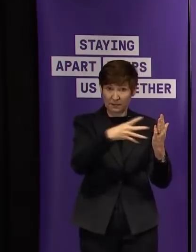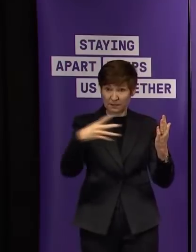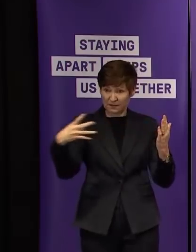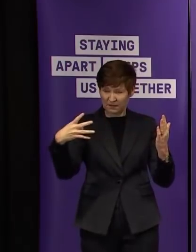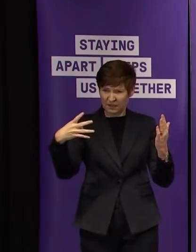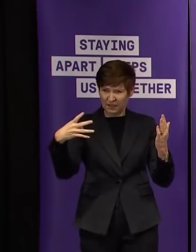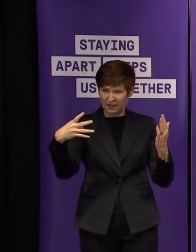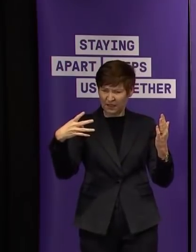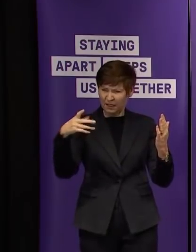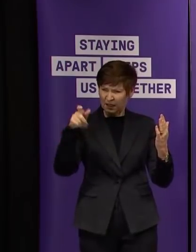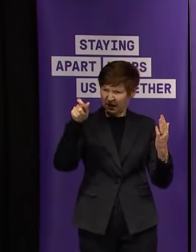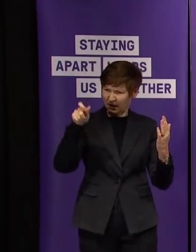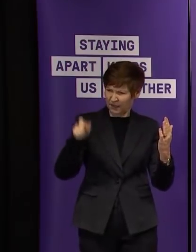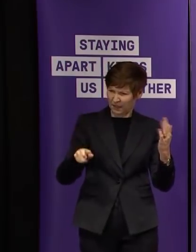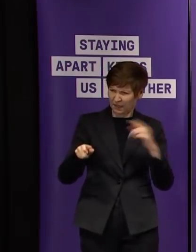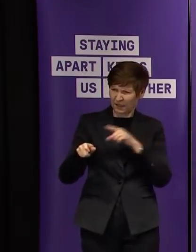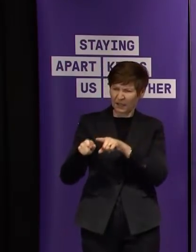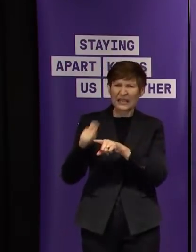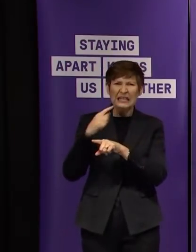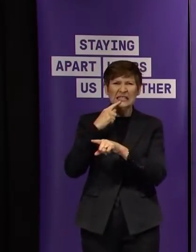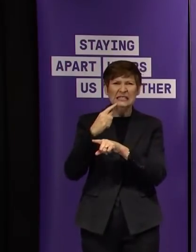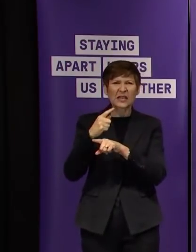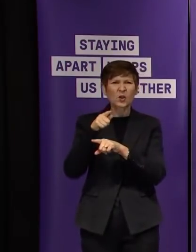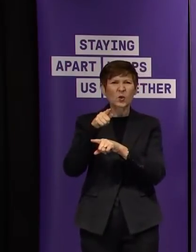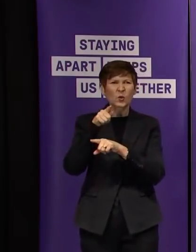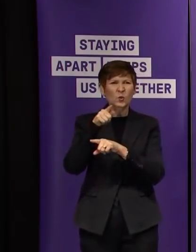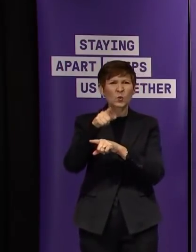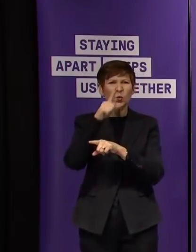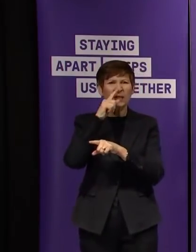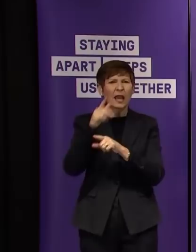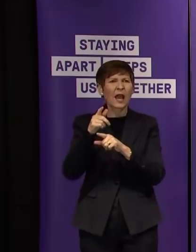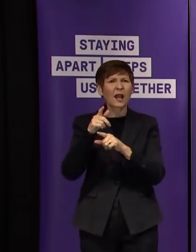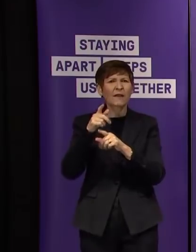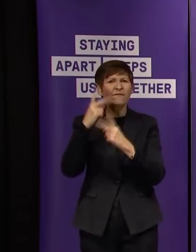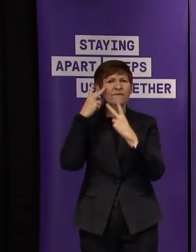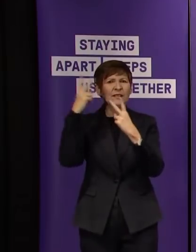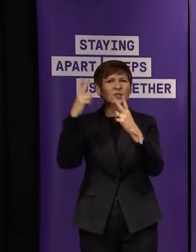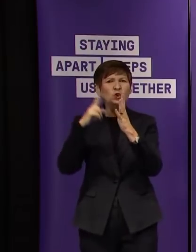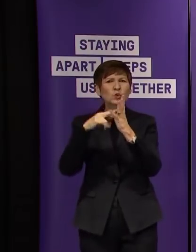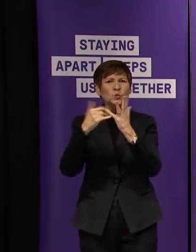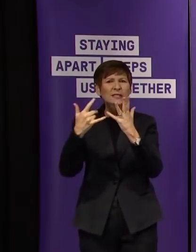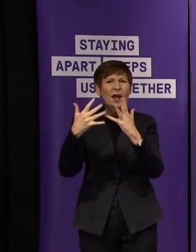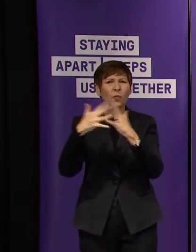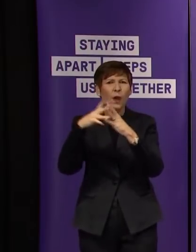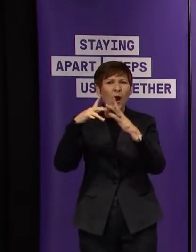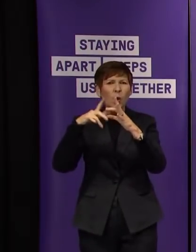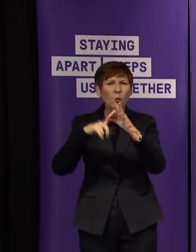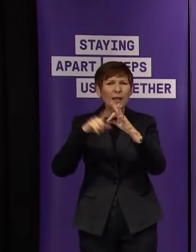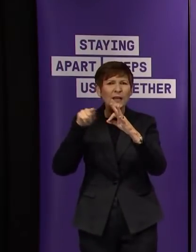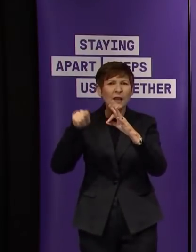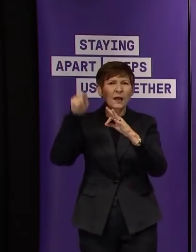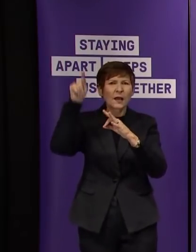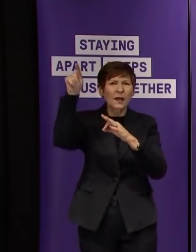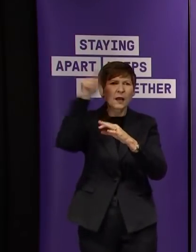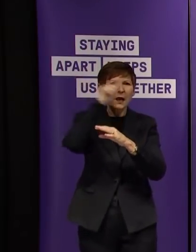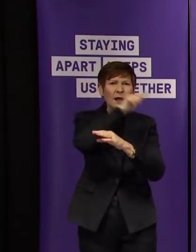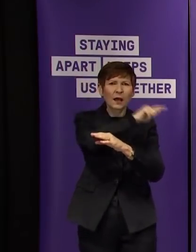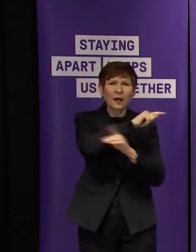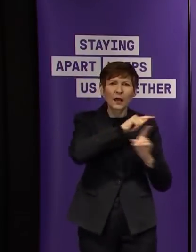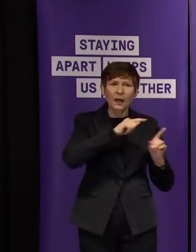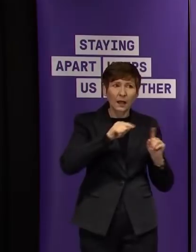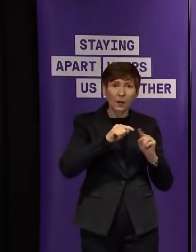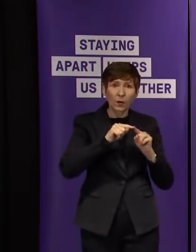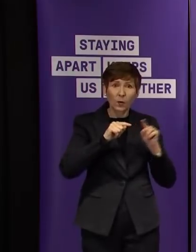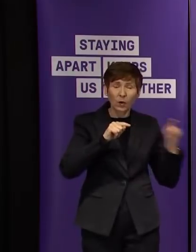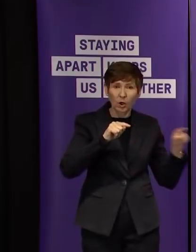allowed. Can we just get some clarification about the difference between those two steps? you're referring to intra-state yes. travel, so